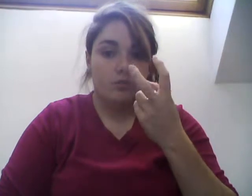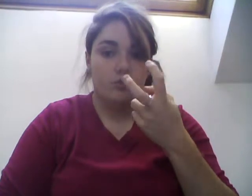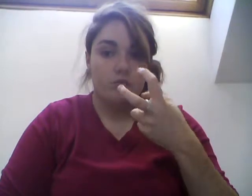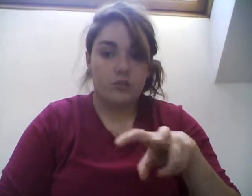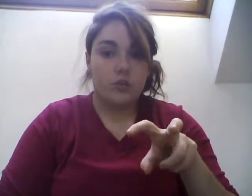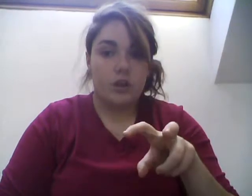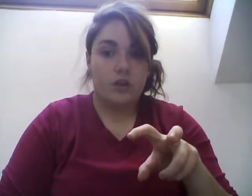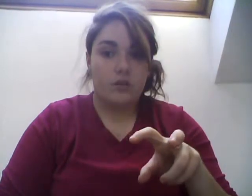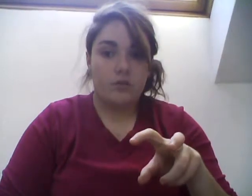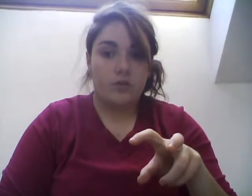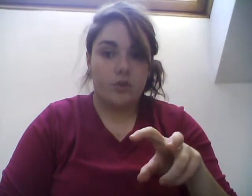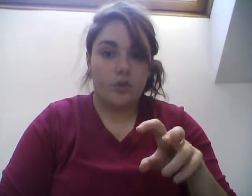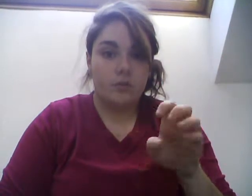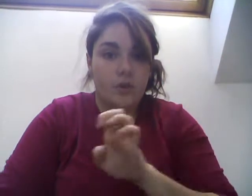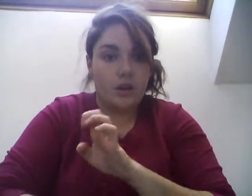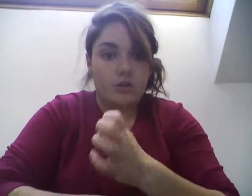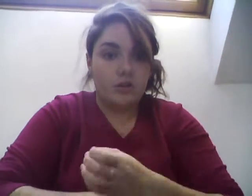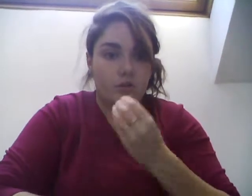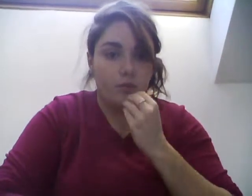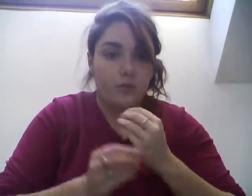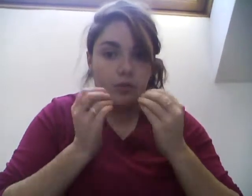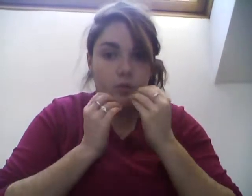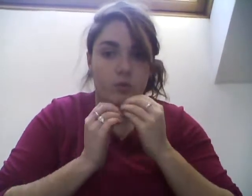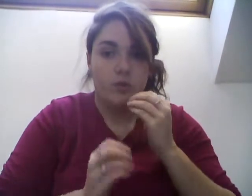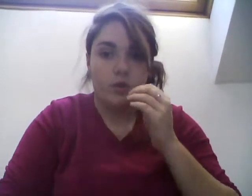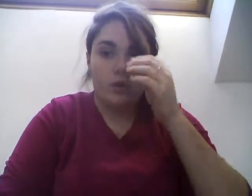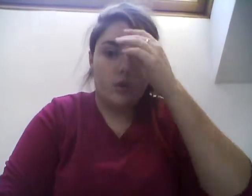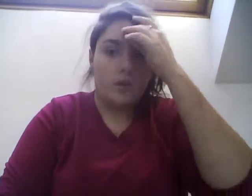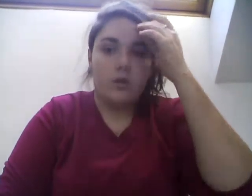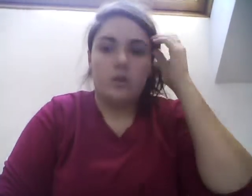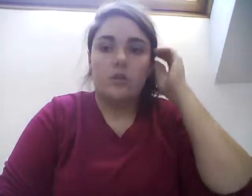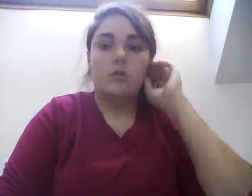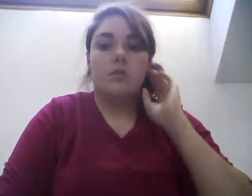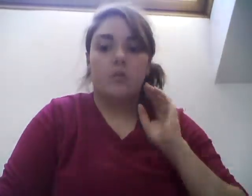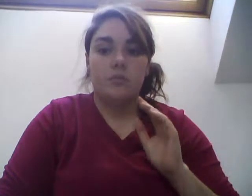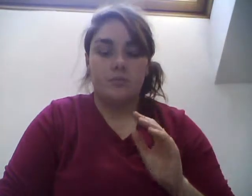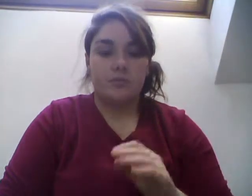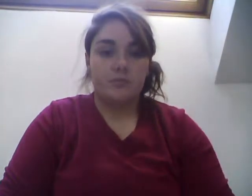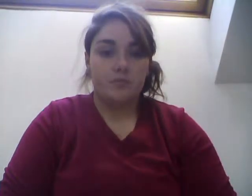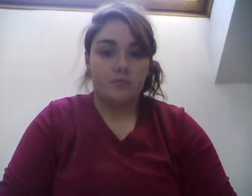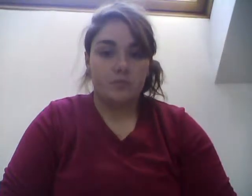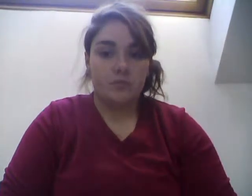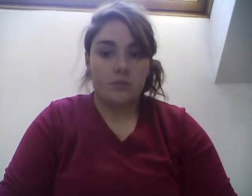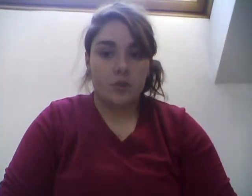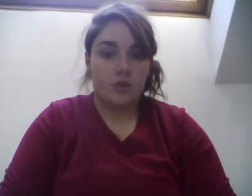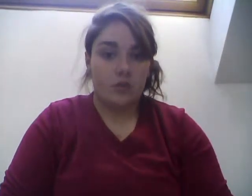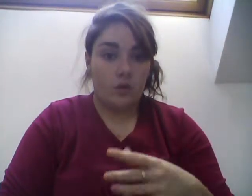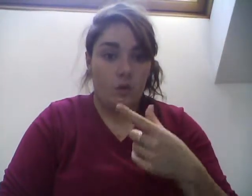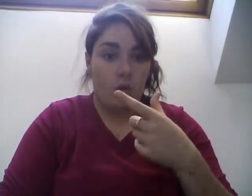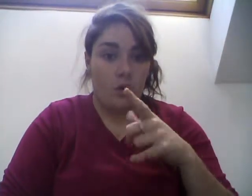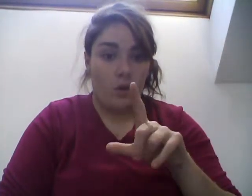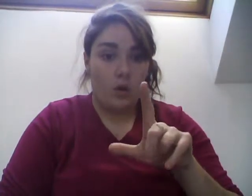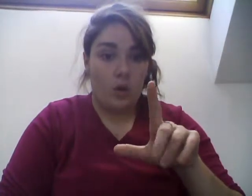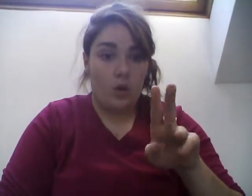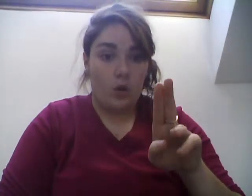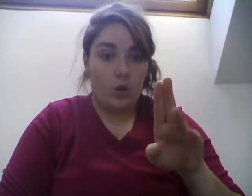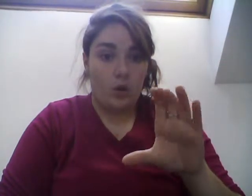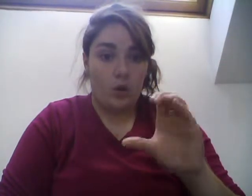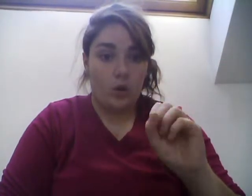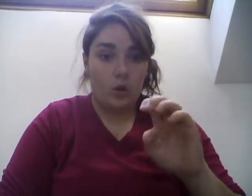glucose here, and we're going to burn it. We're going to combine it with oxygen. That's known as